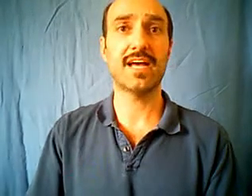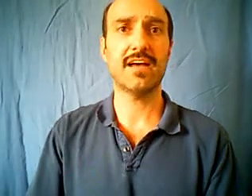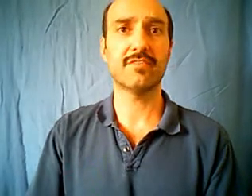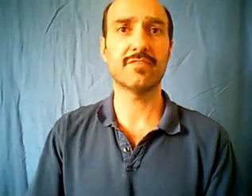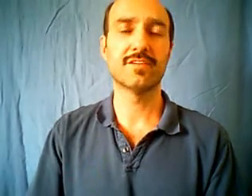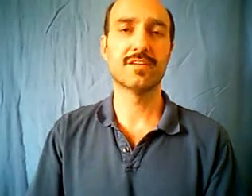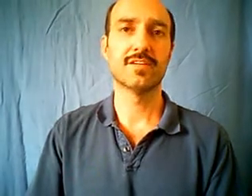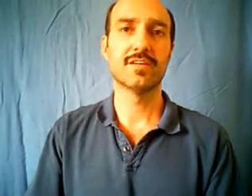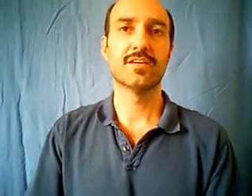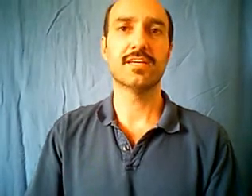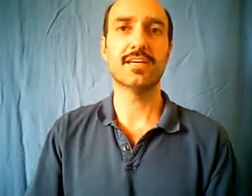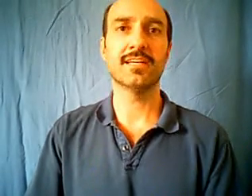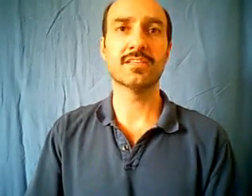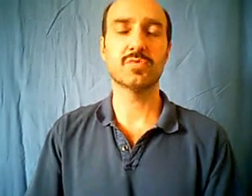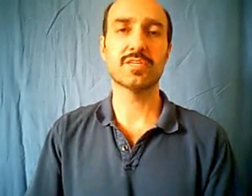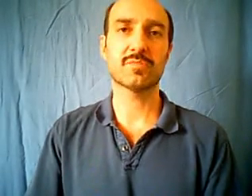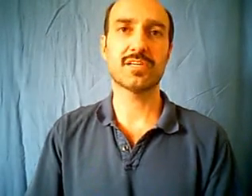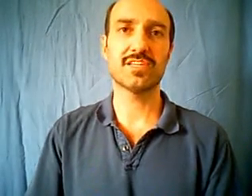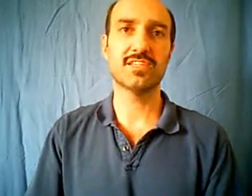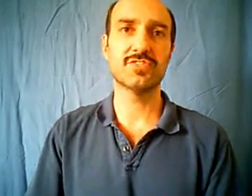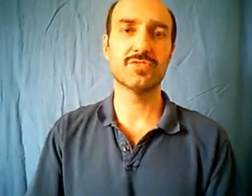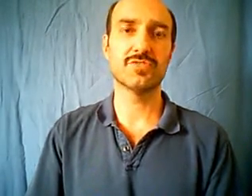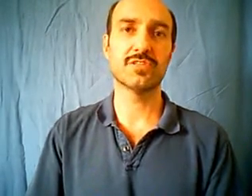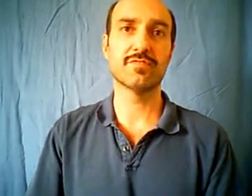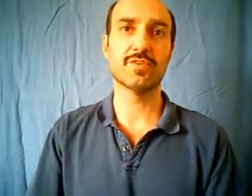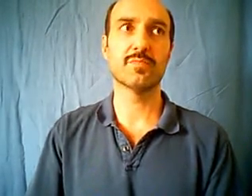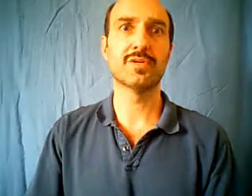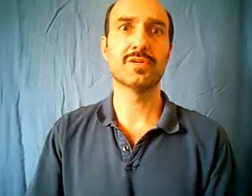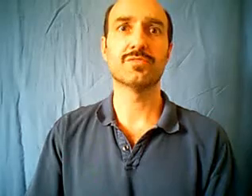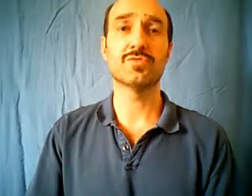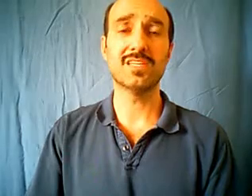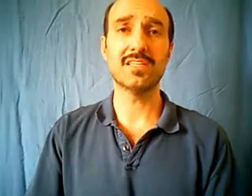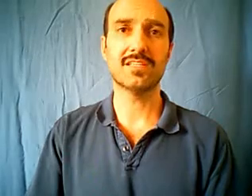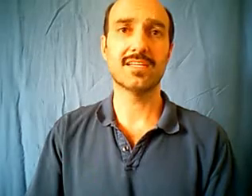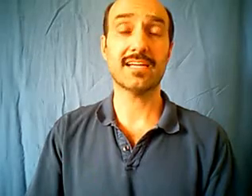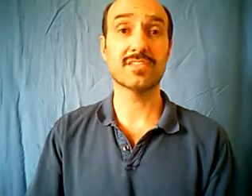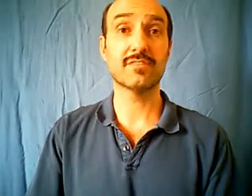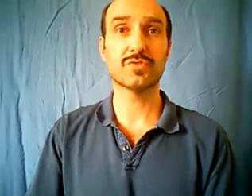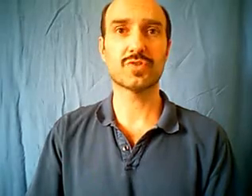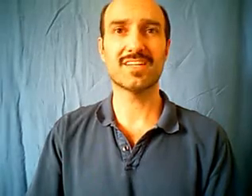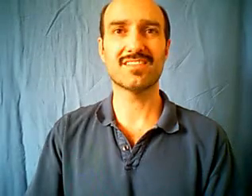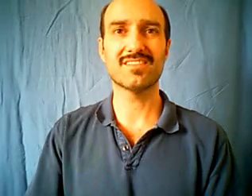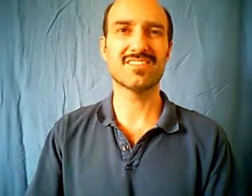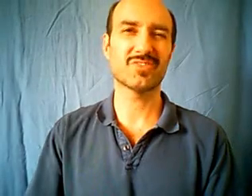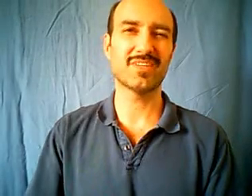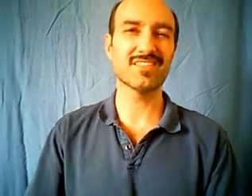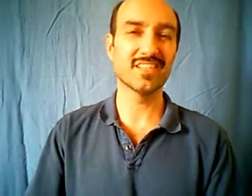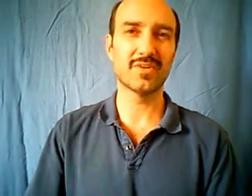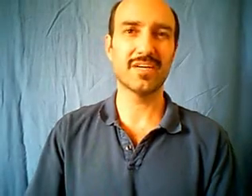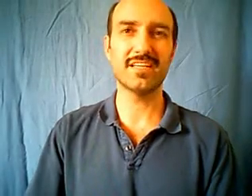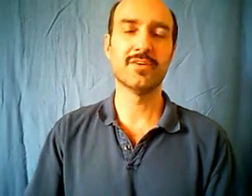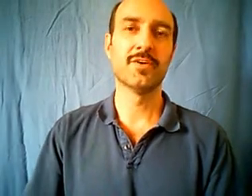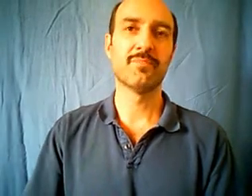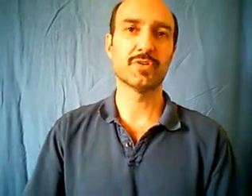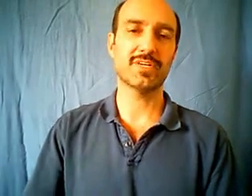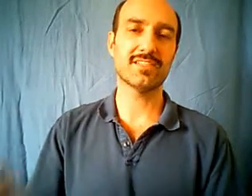have. In English, we express age using the verb to be. And actually, if you transliterate or translate